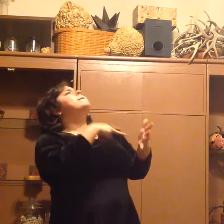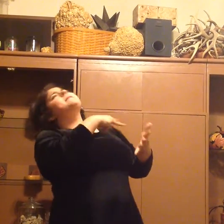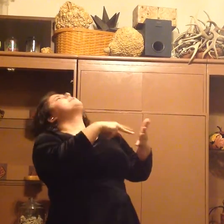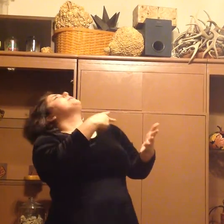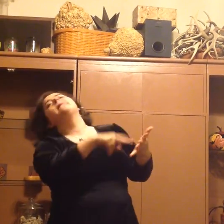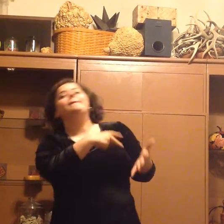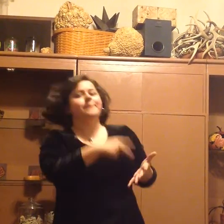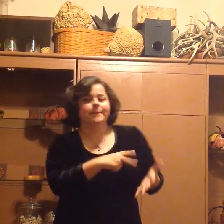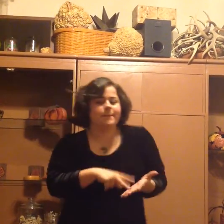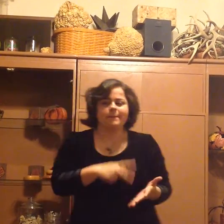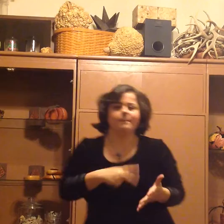into the night.